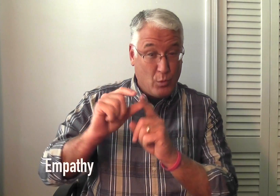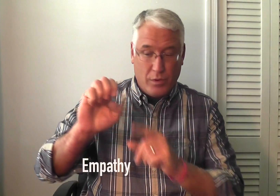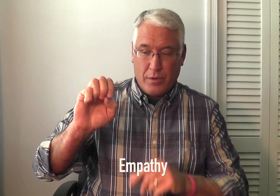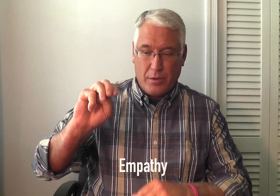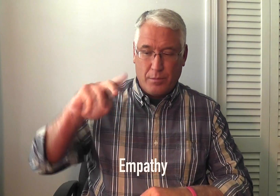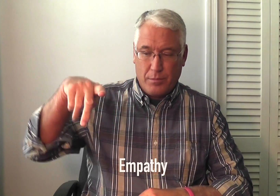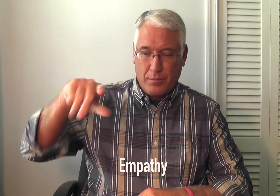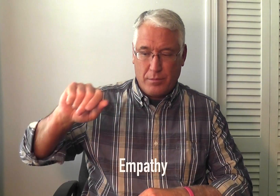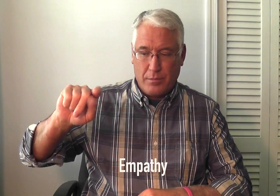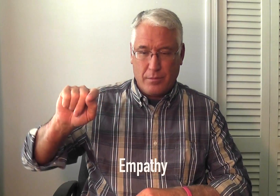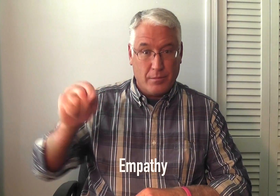The word